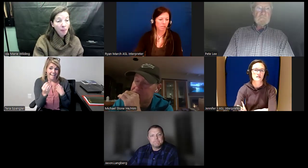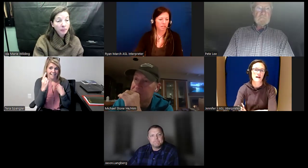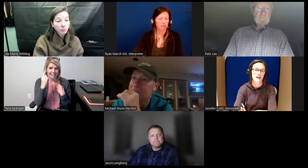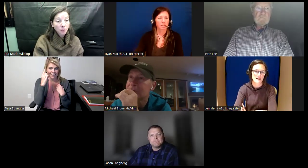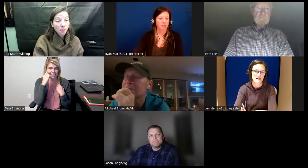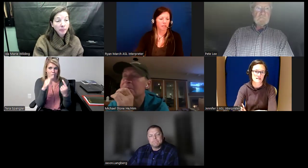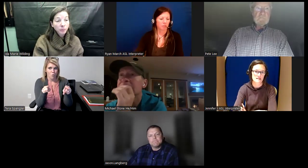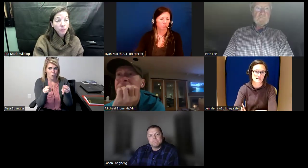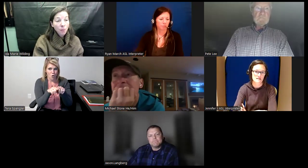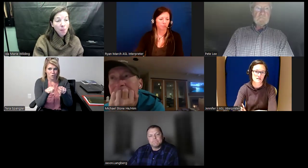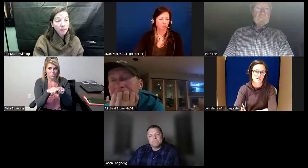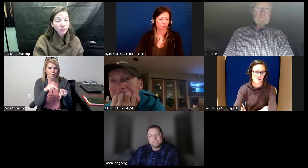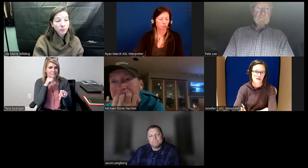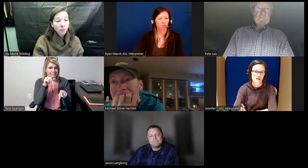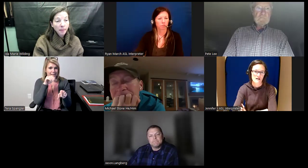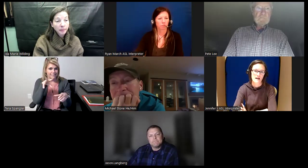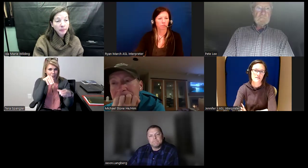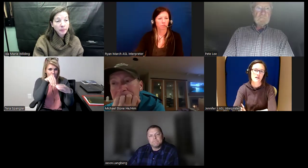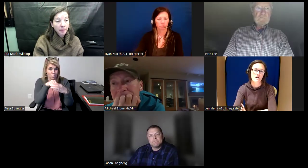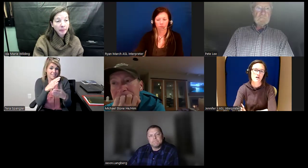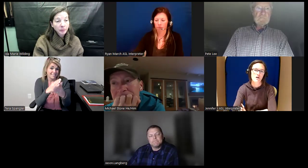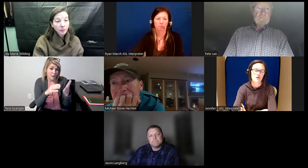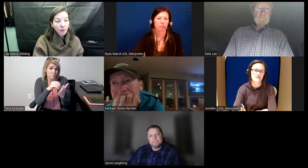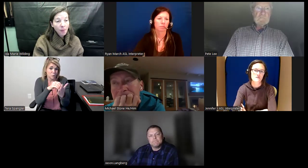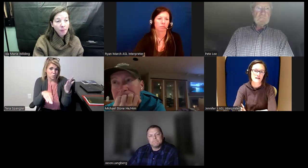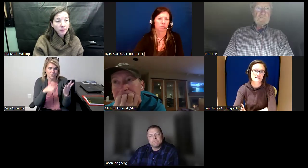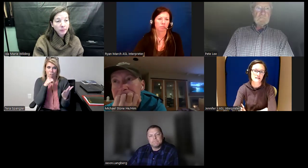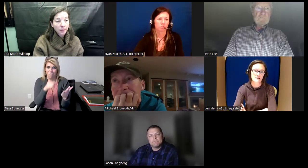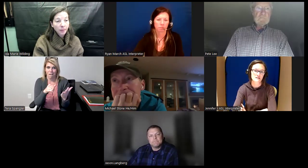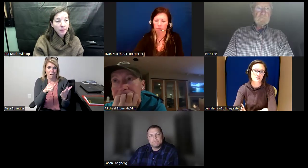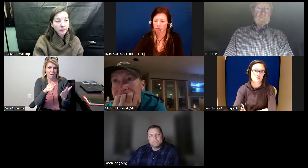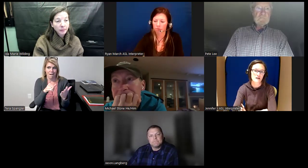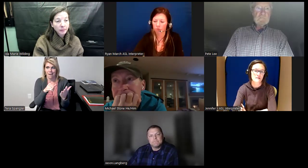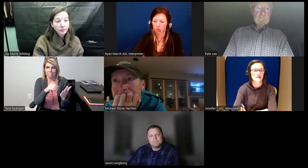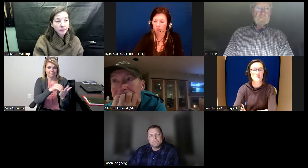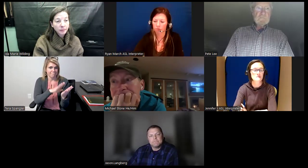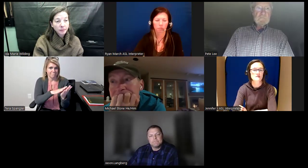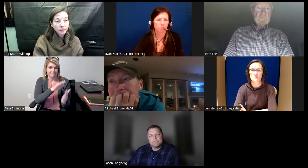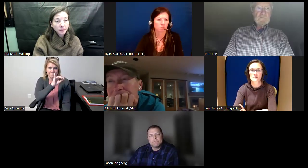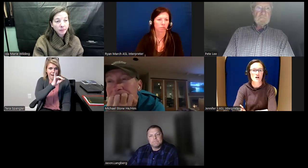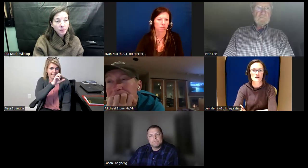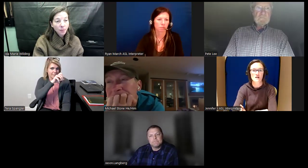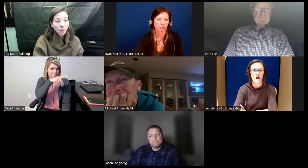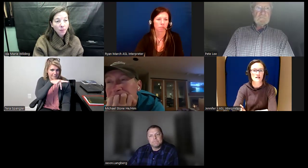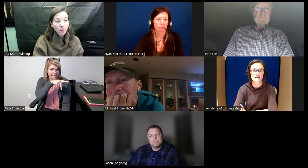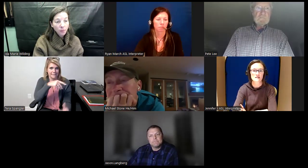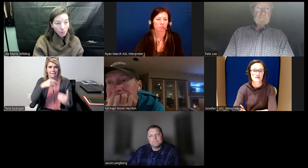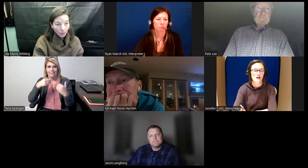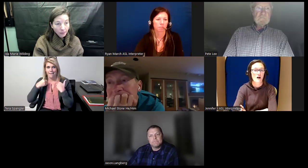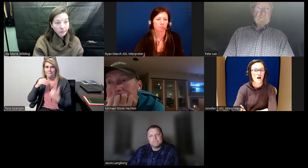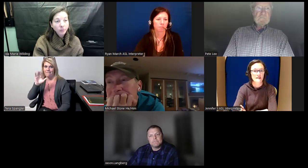Tara. And I think also that doesn't include, I mean, some students are